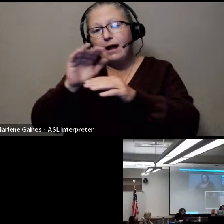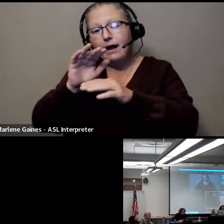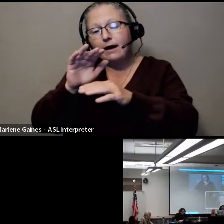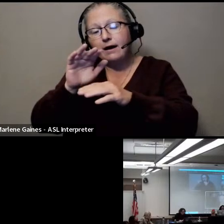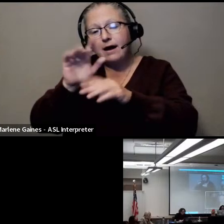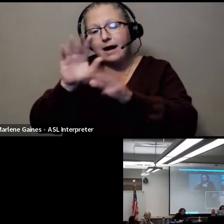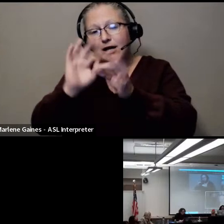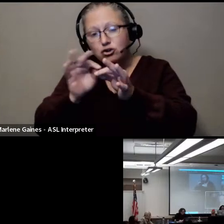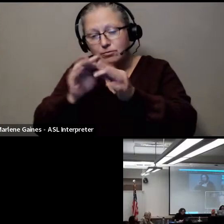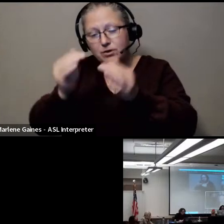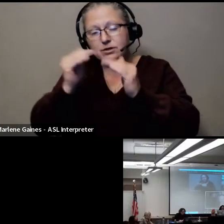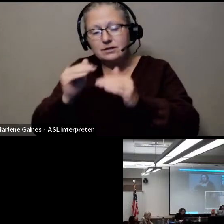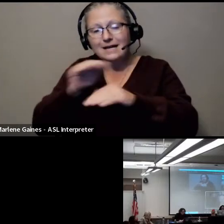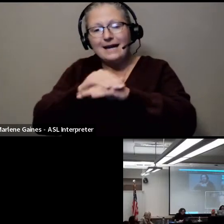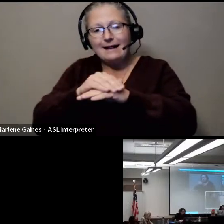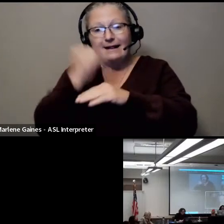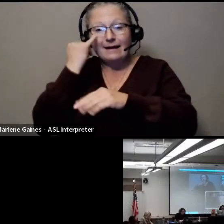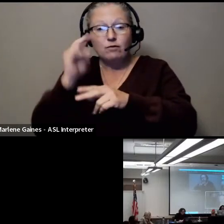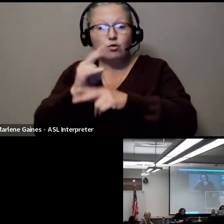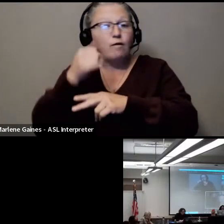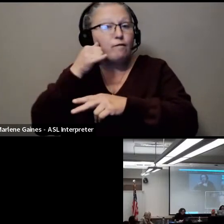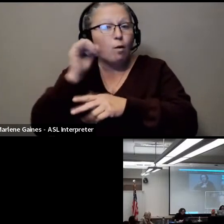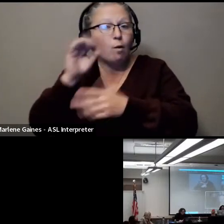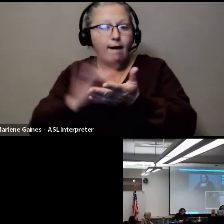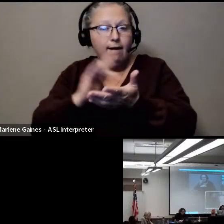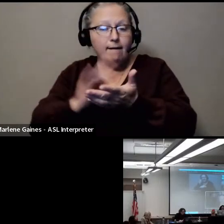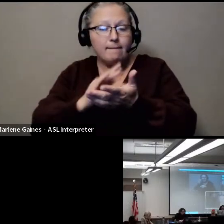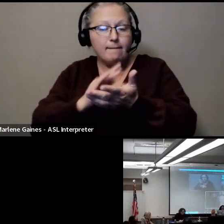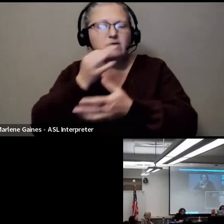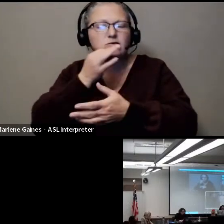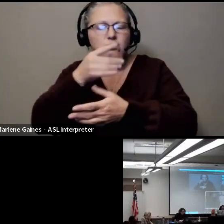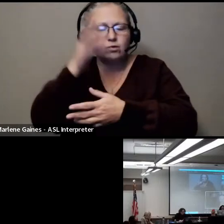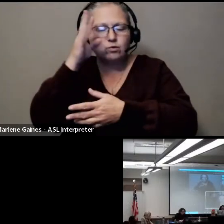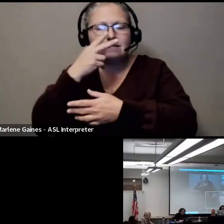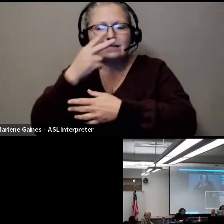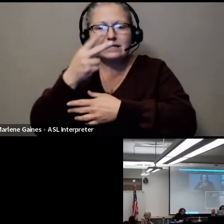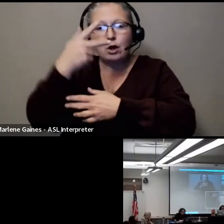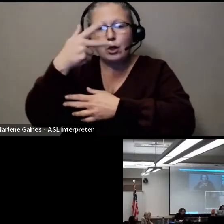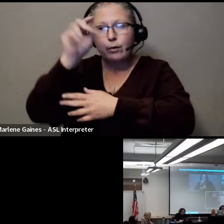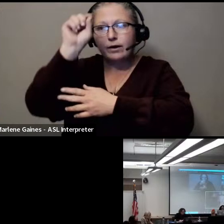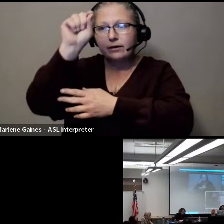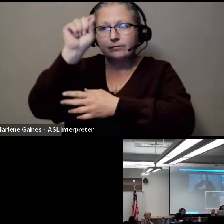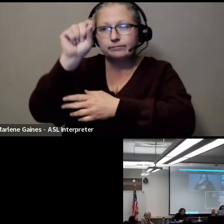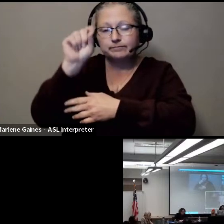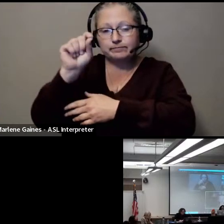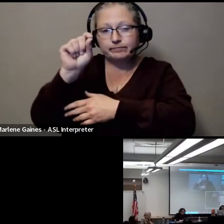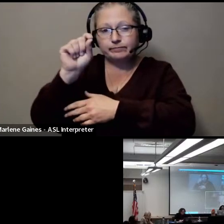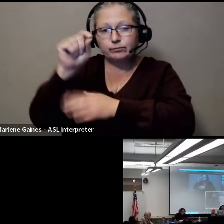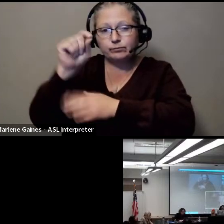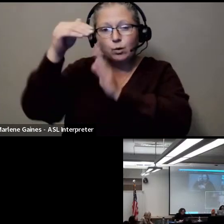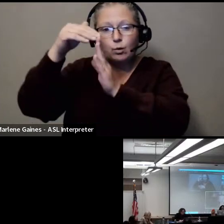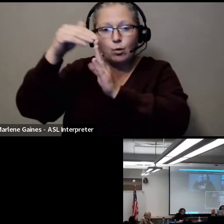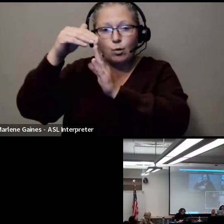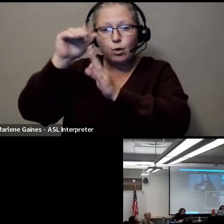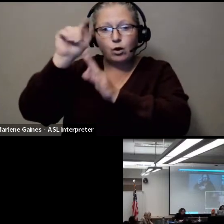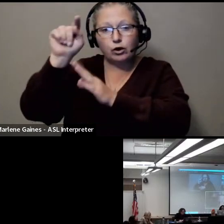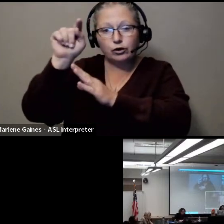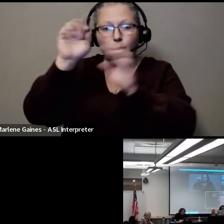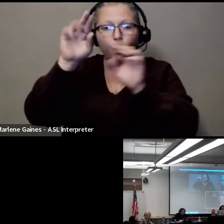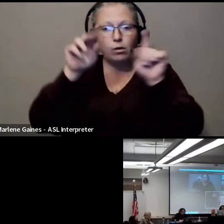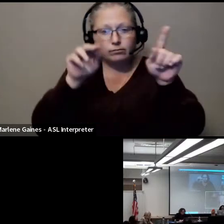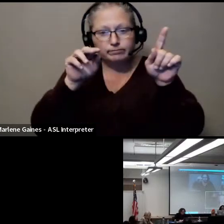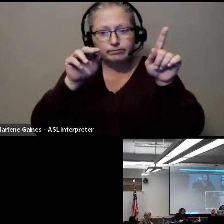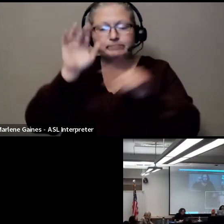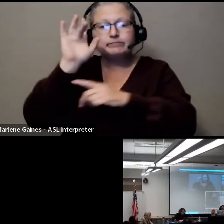English. If you're using your phone or an iPad, then in a few seconds, locate the three-dot menu in one of the corners of your screen, click